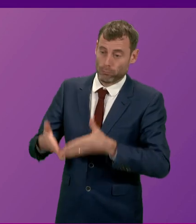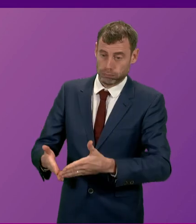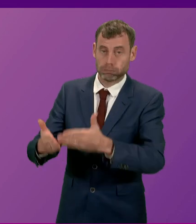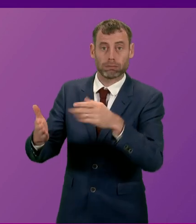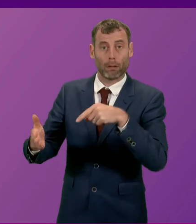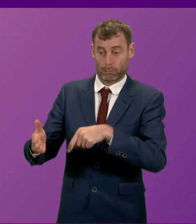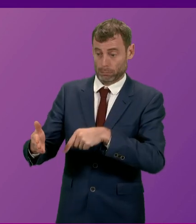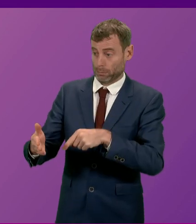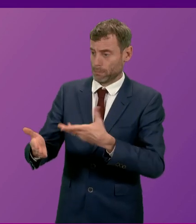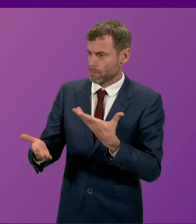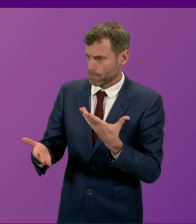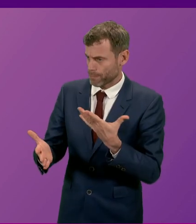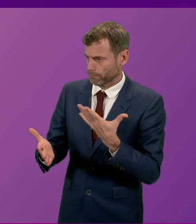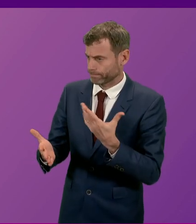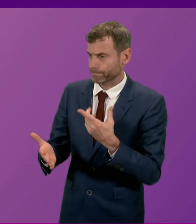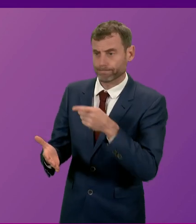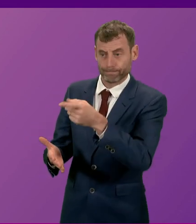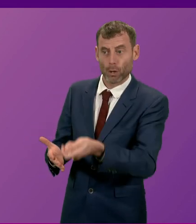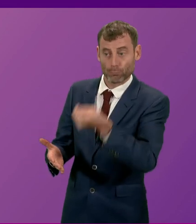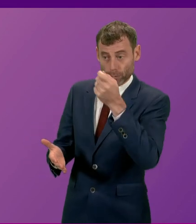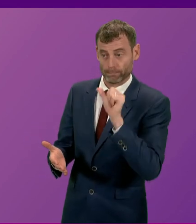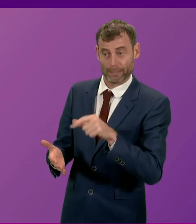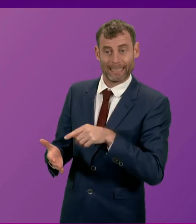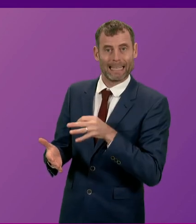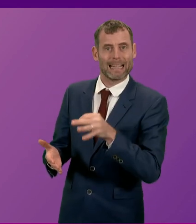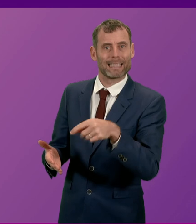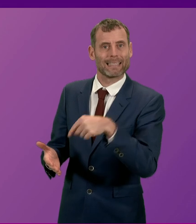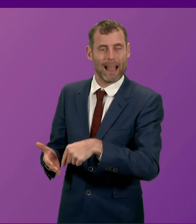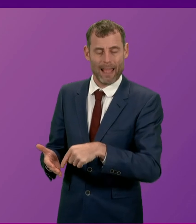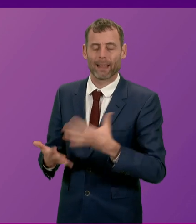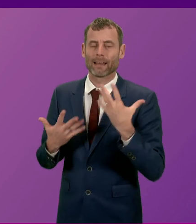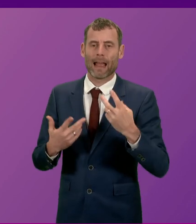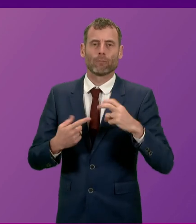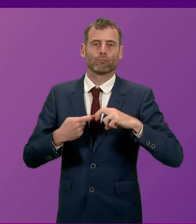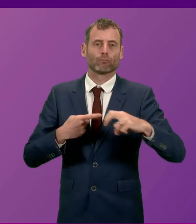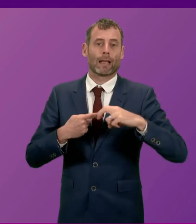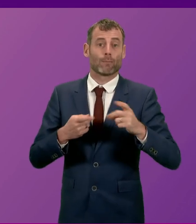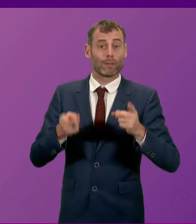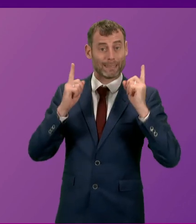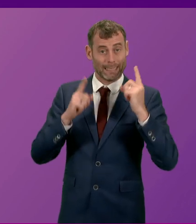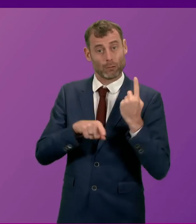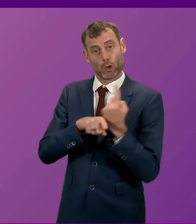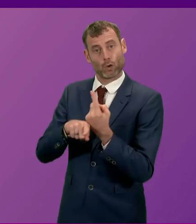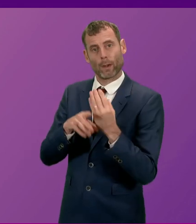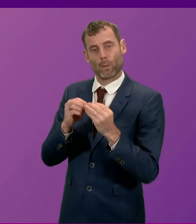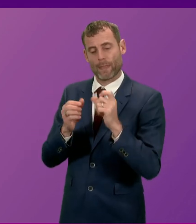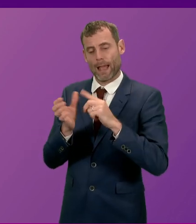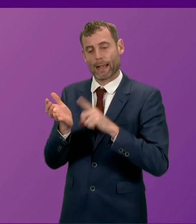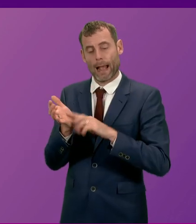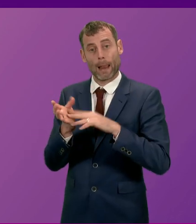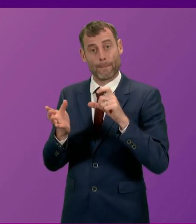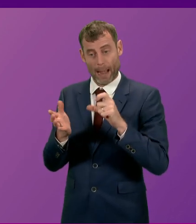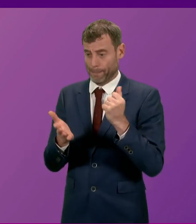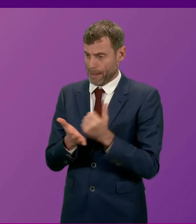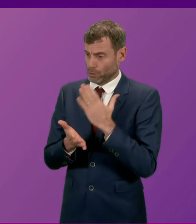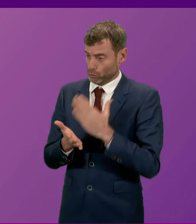Mr Gibson raises has caused a delay to that. The Transport Secretary is in active dialogue with CalMac to ensure continuity of service, and